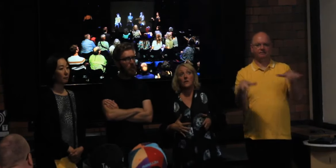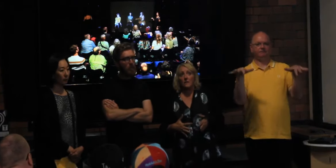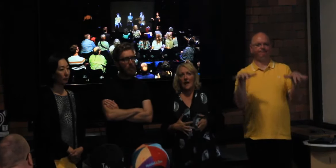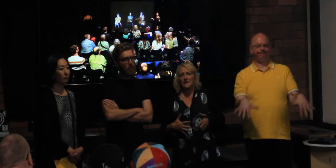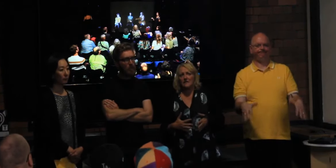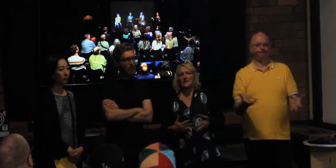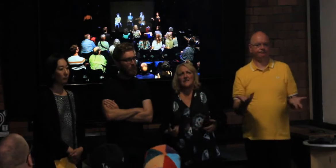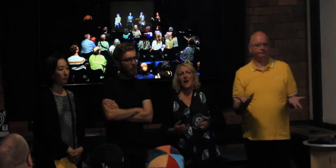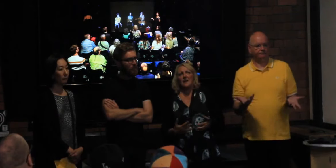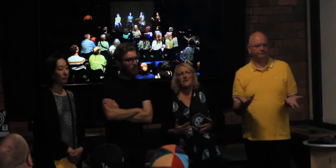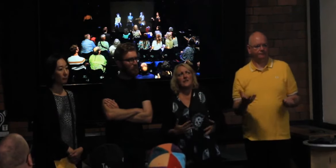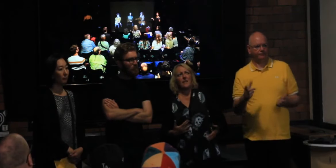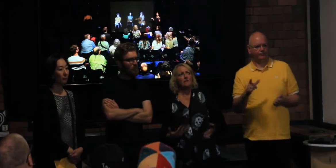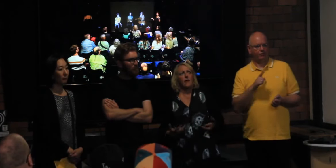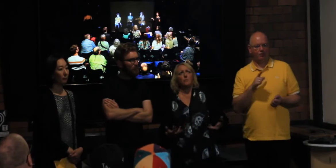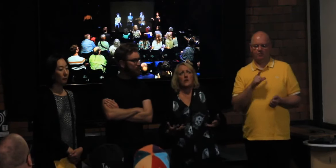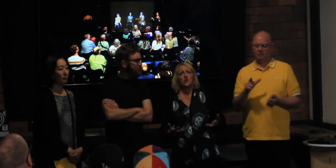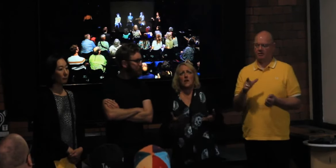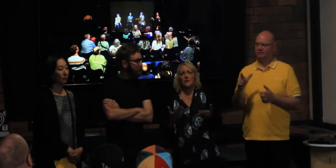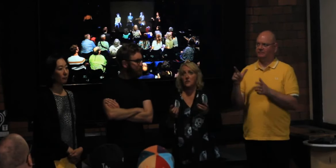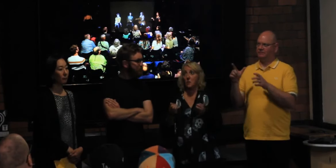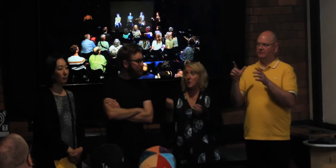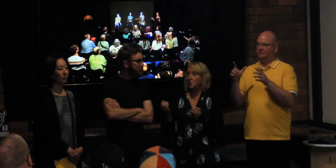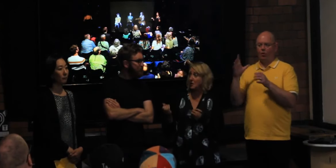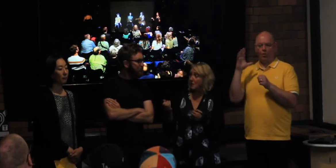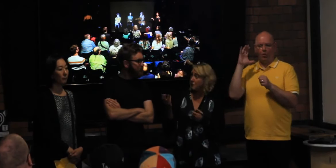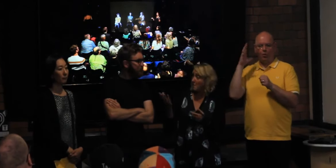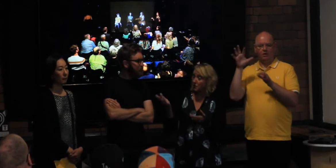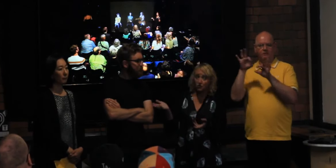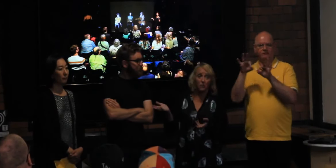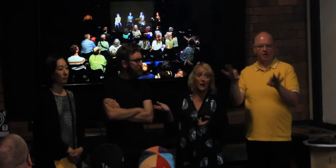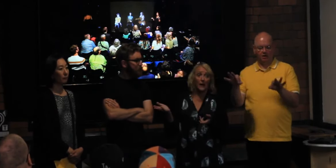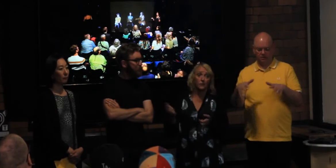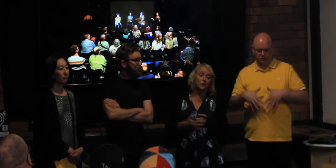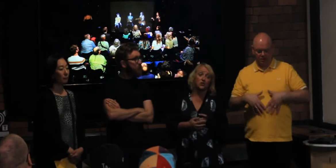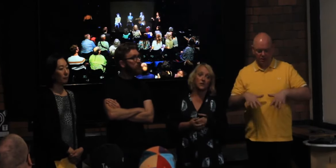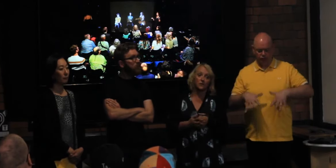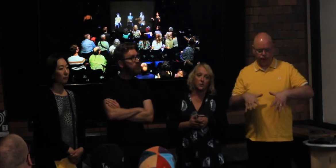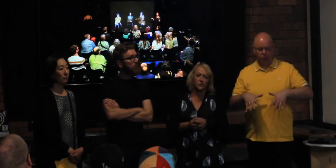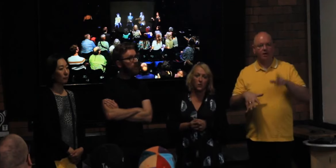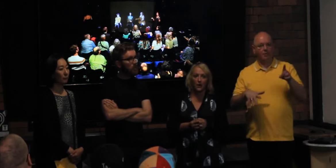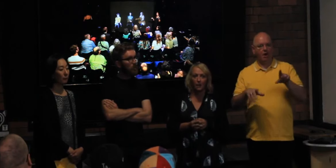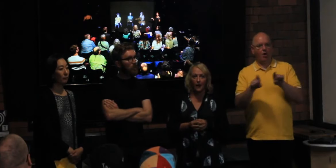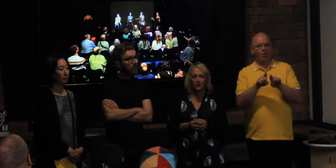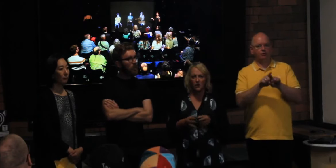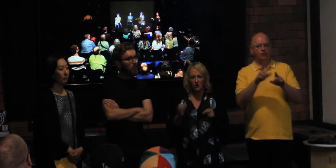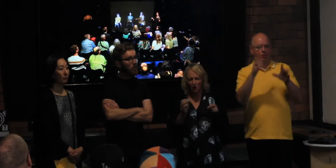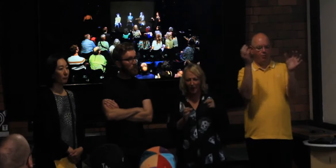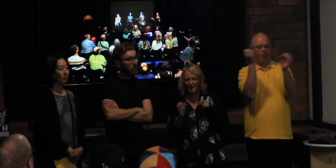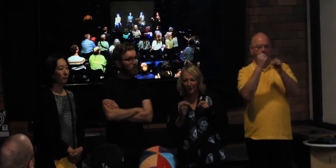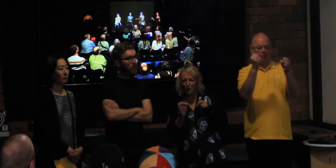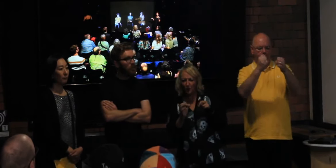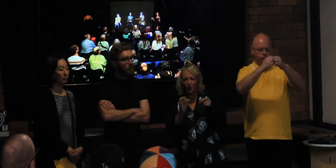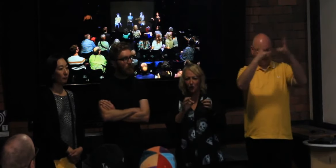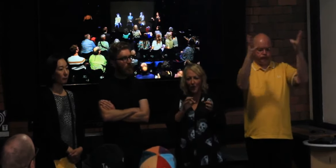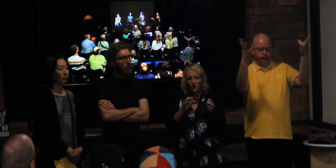about that silence and that vibration and the beauty of the mushroom crowd, which Chisato was talking about. So